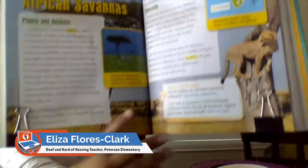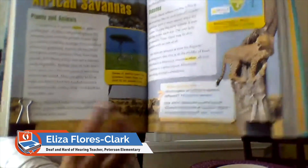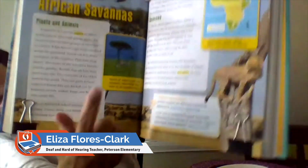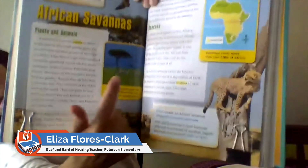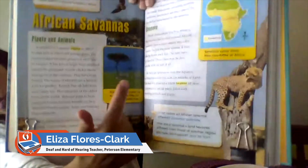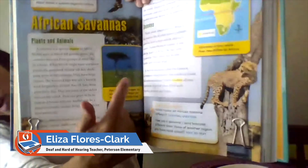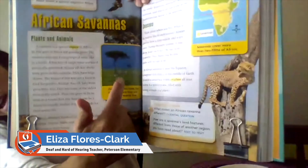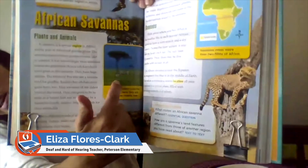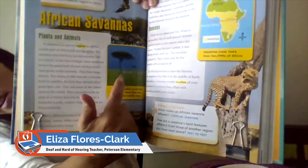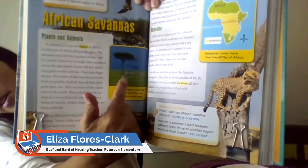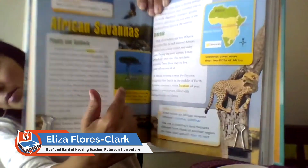So right here,